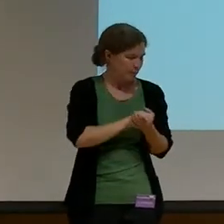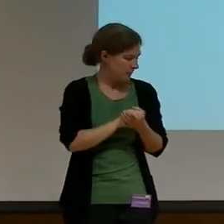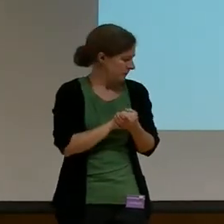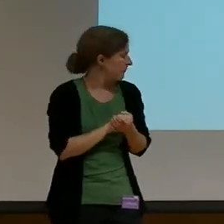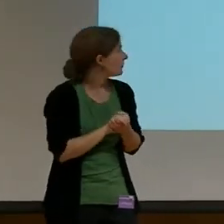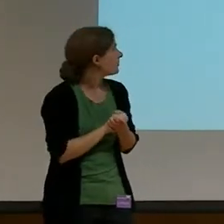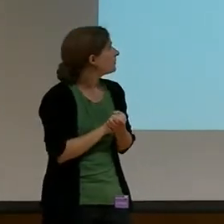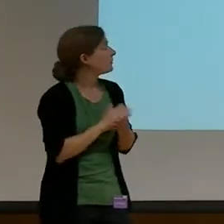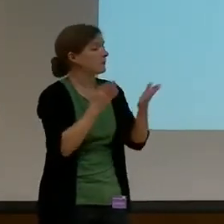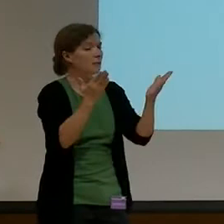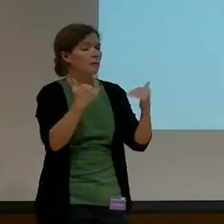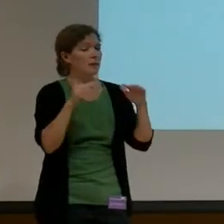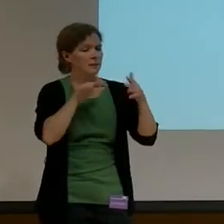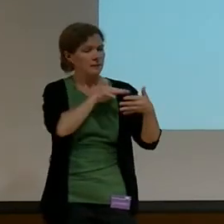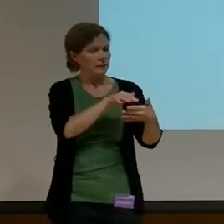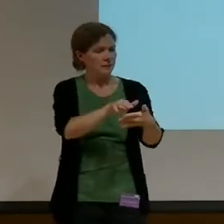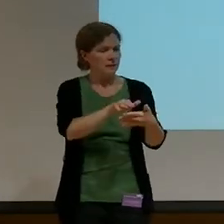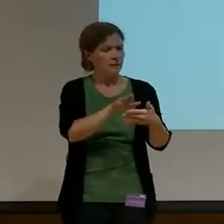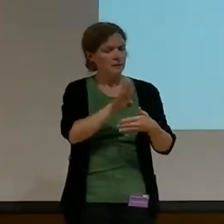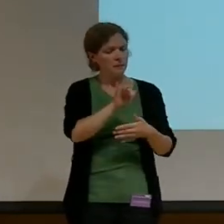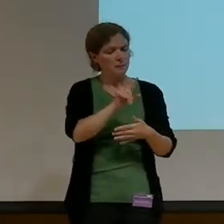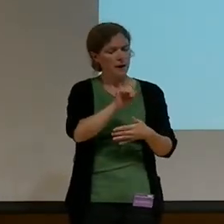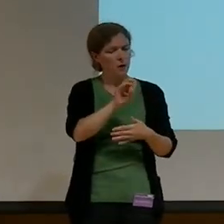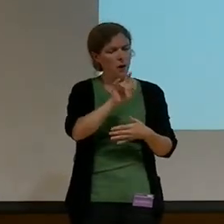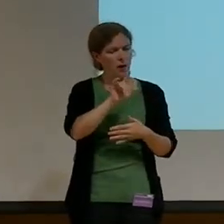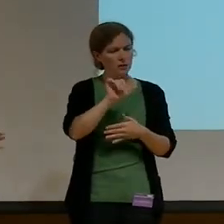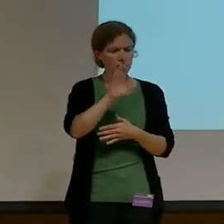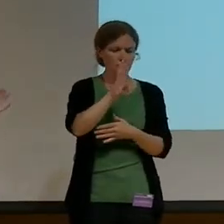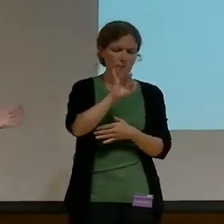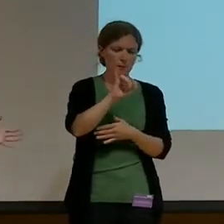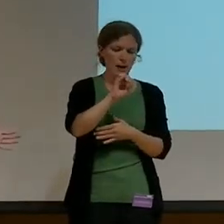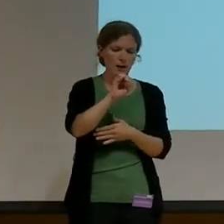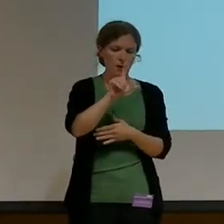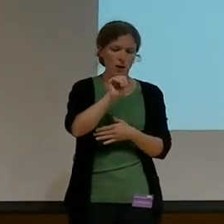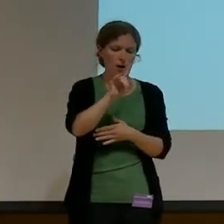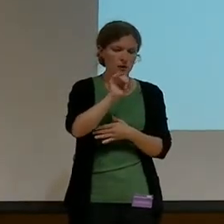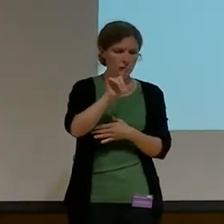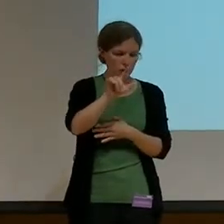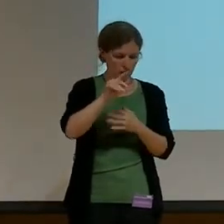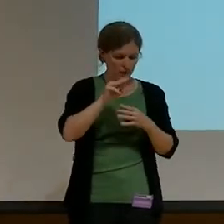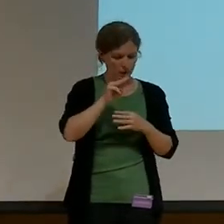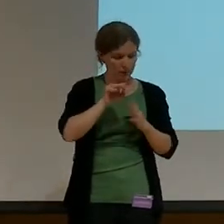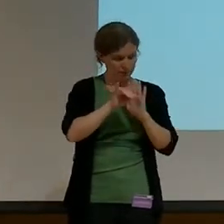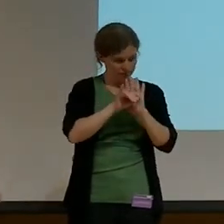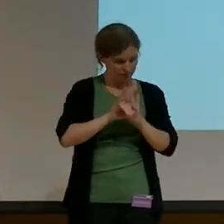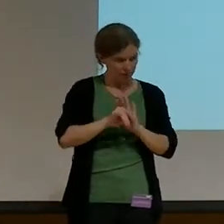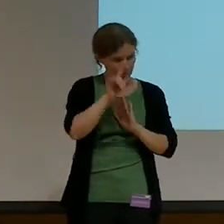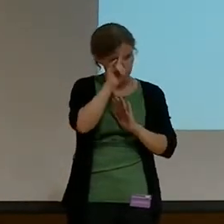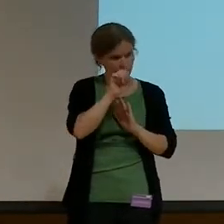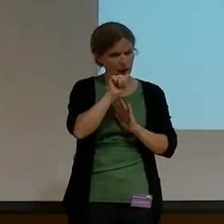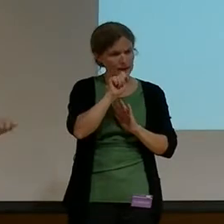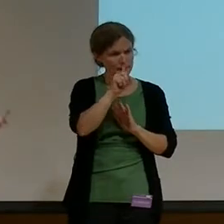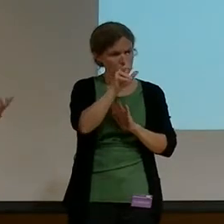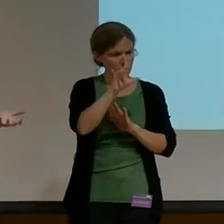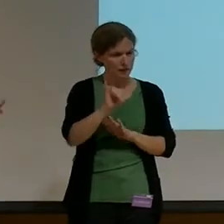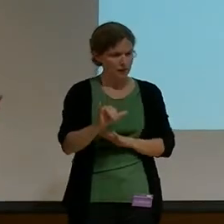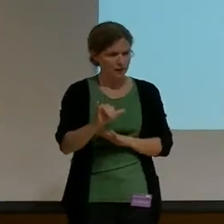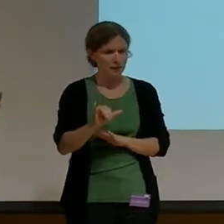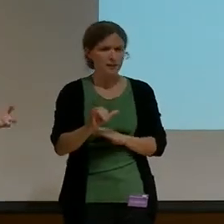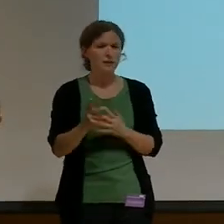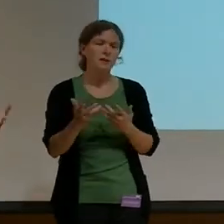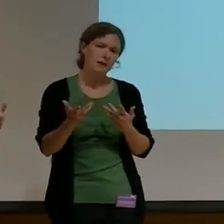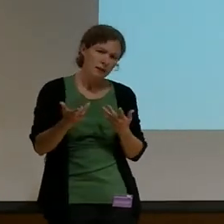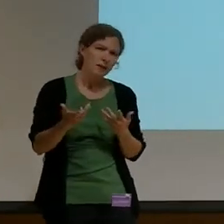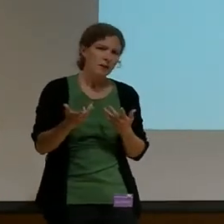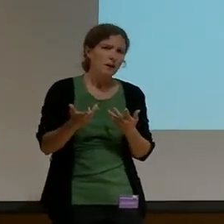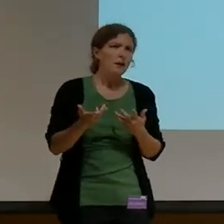Okay. The next study we did was on biological markers of asexuality. The reason we did this study is because what we wanted to say,